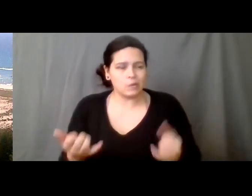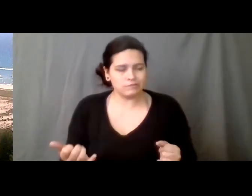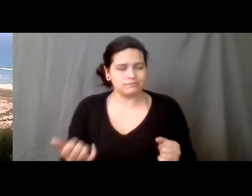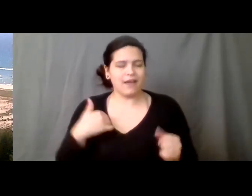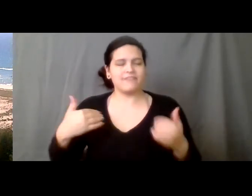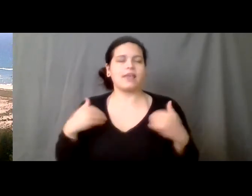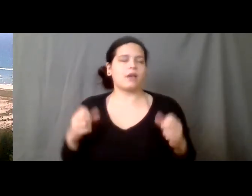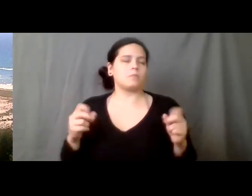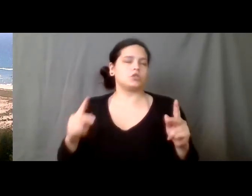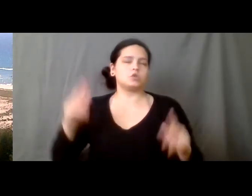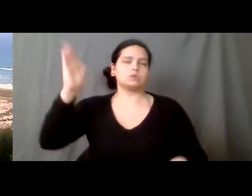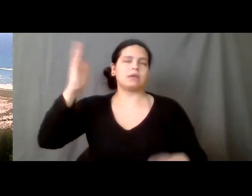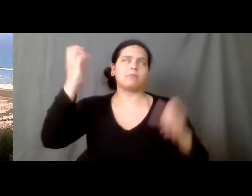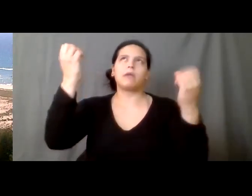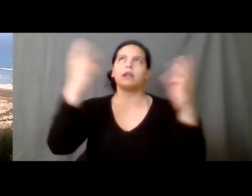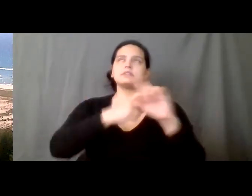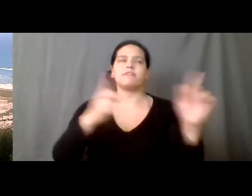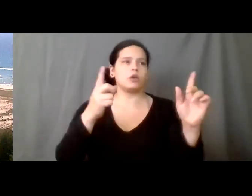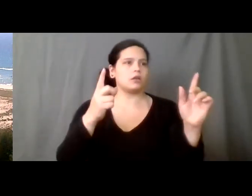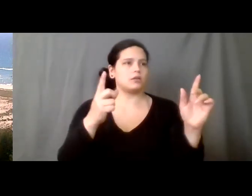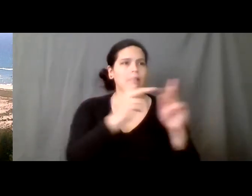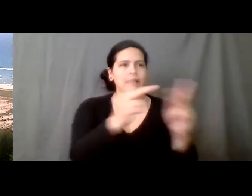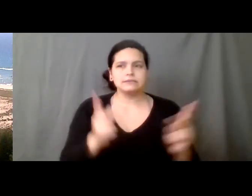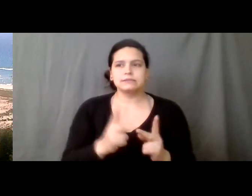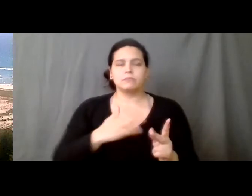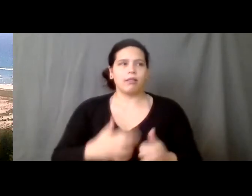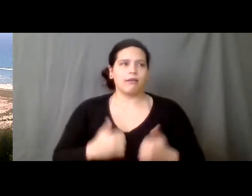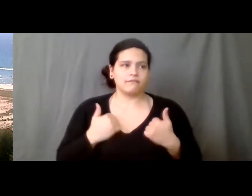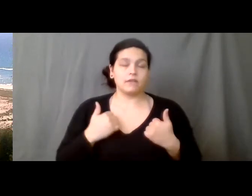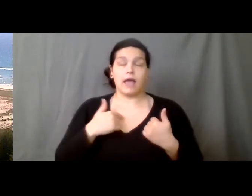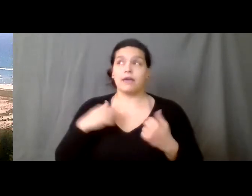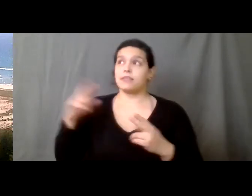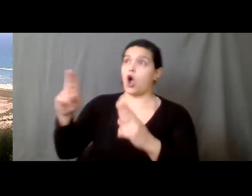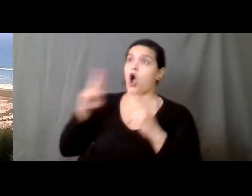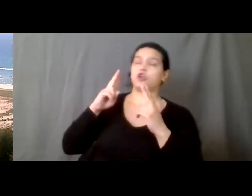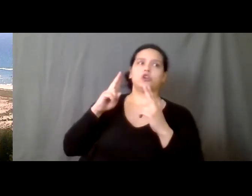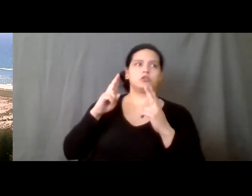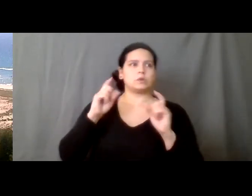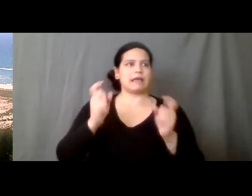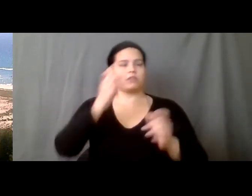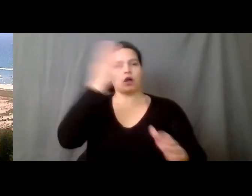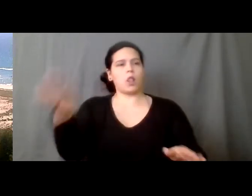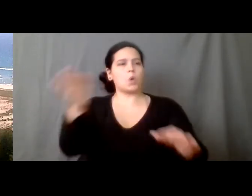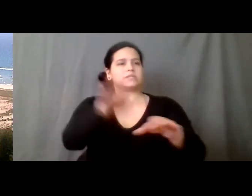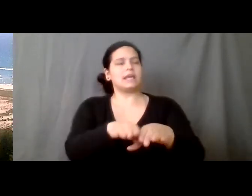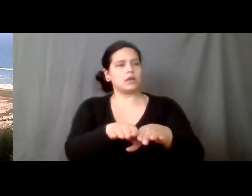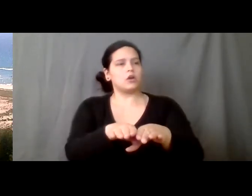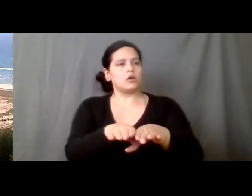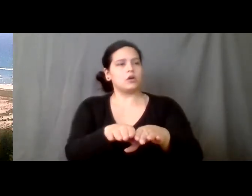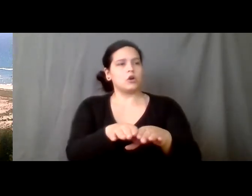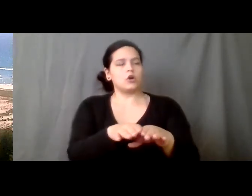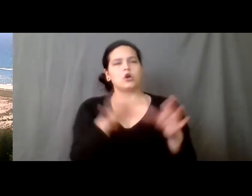life. I had the honor of being selected to give the closing remarks for the Indigenous Caucus at the